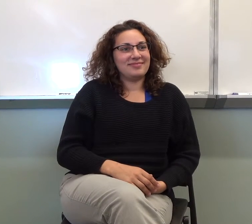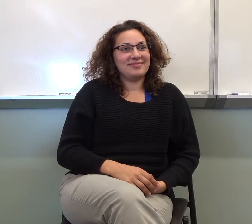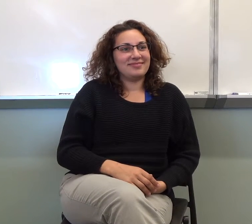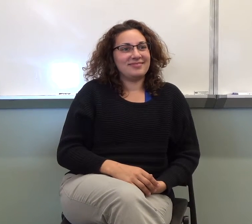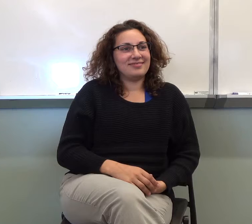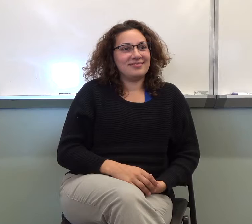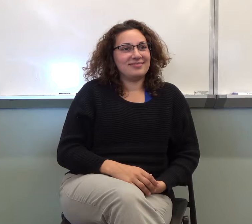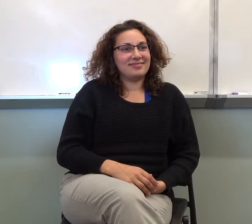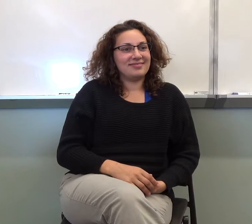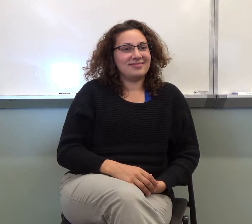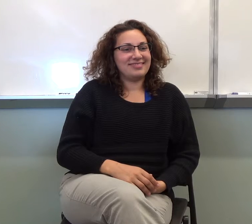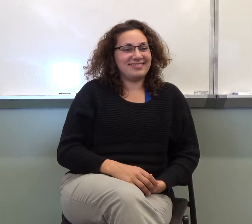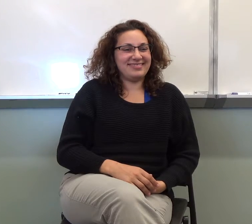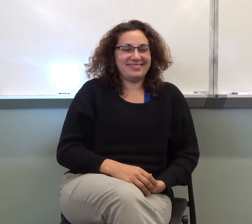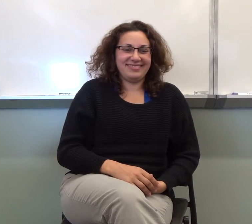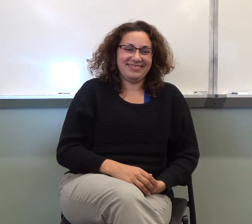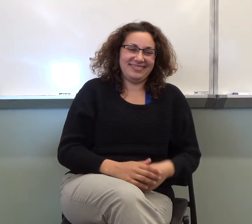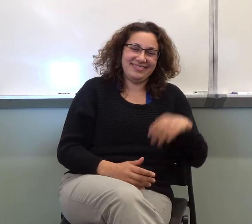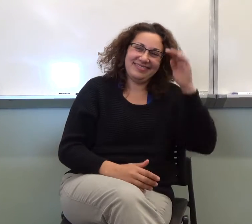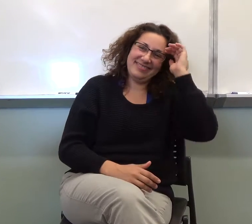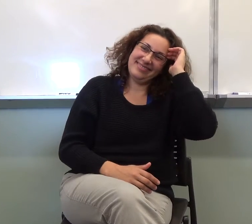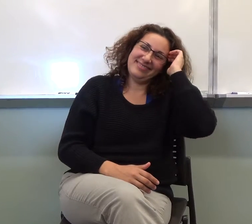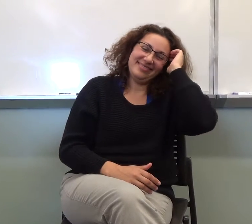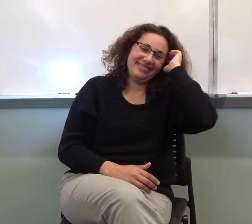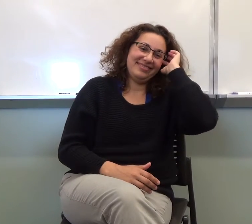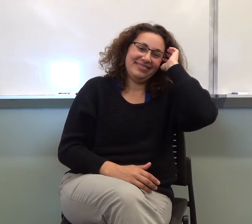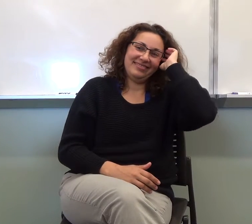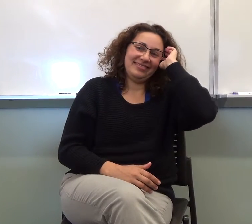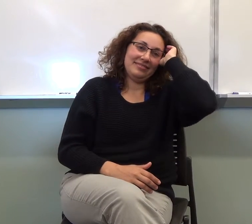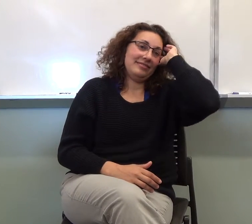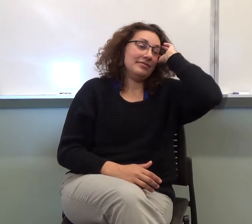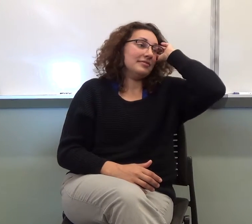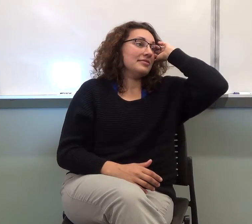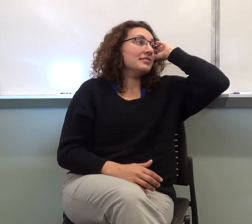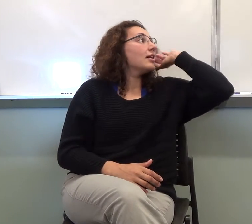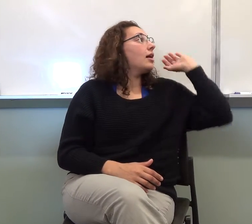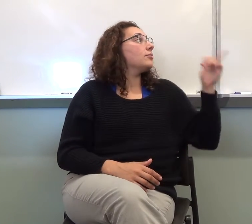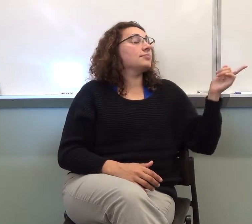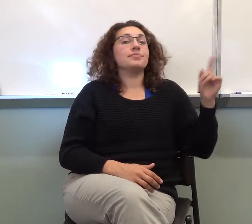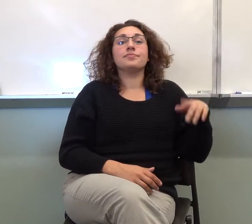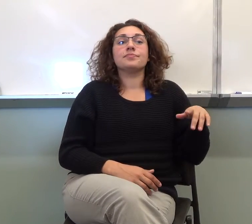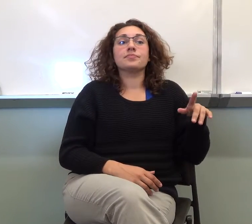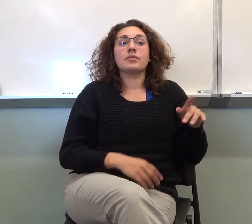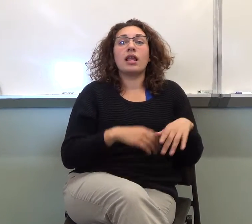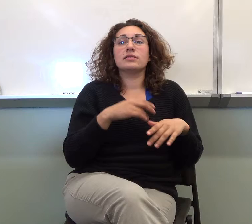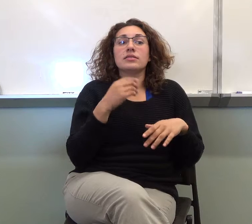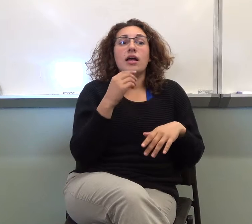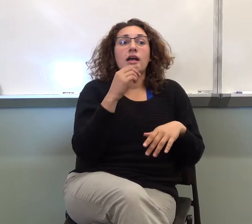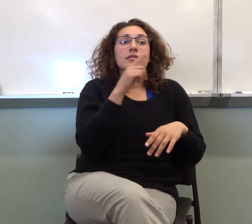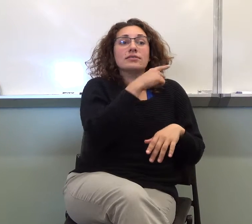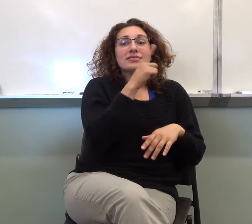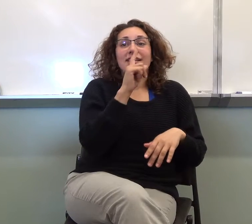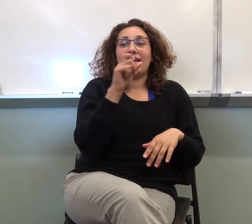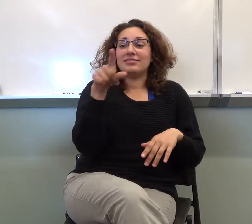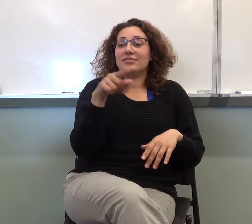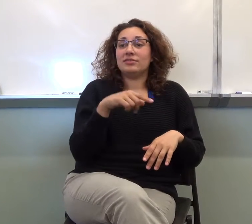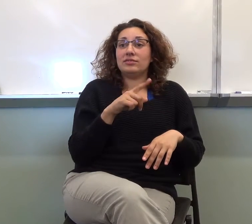is our final? Like, do we have a date yet? Does anyone have the spring brochure for the